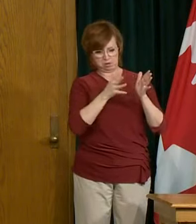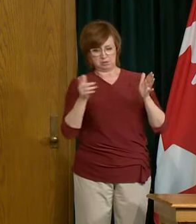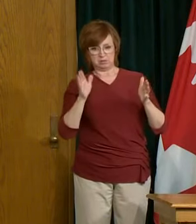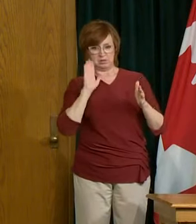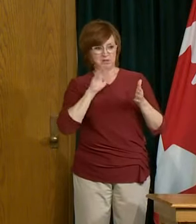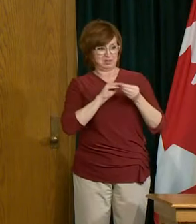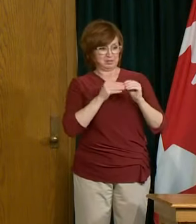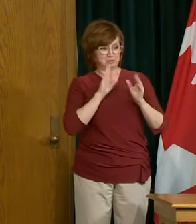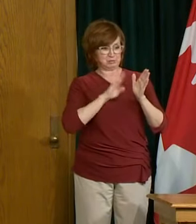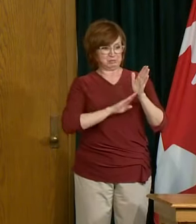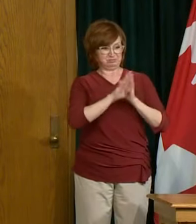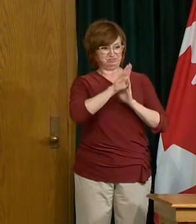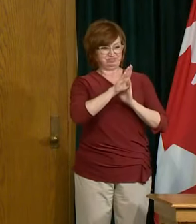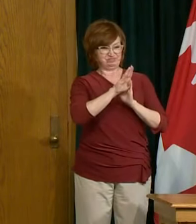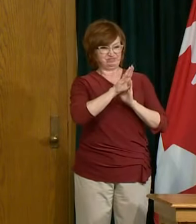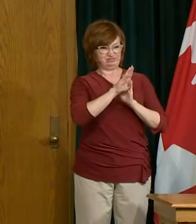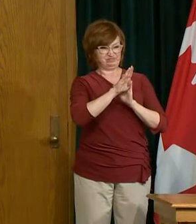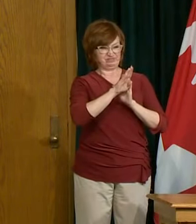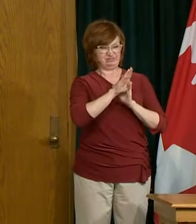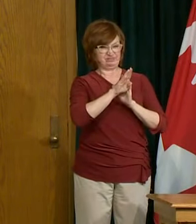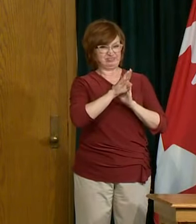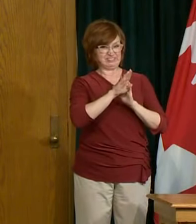so again,